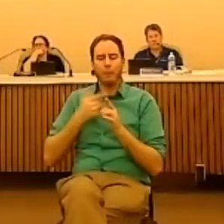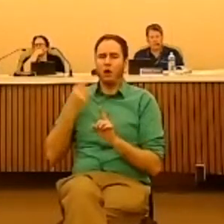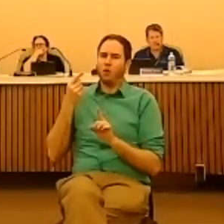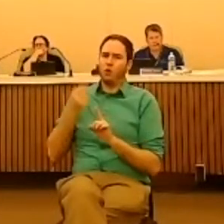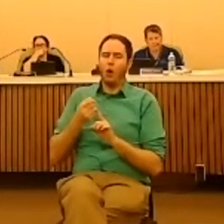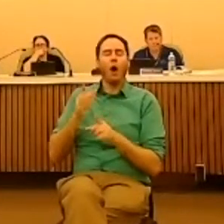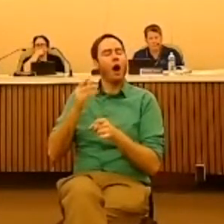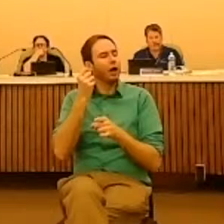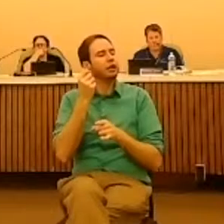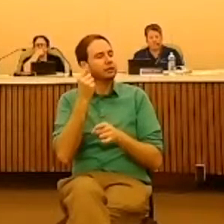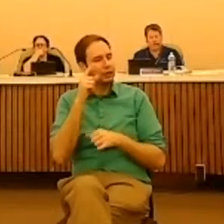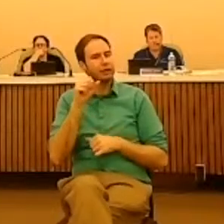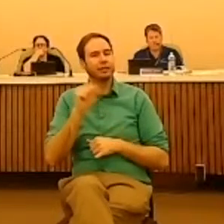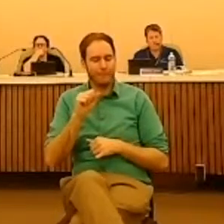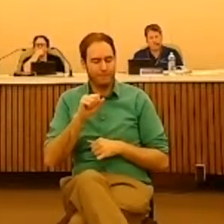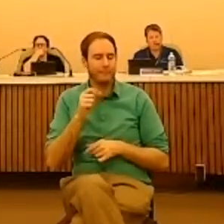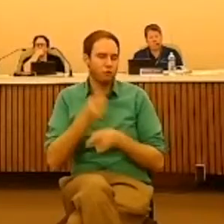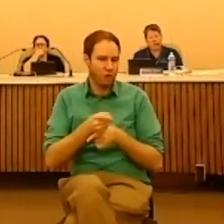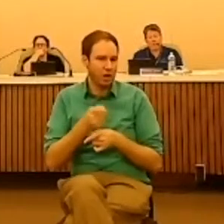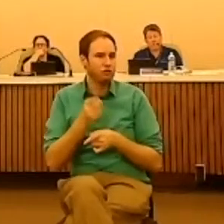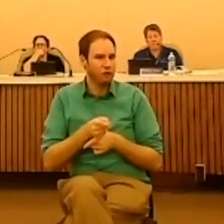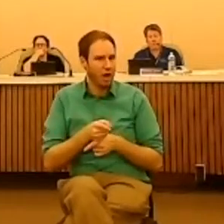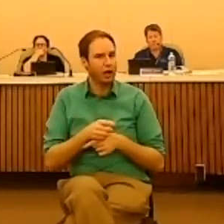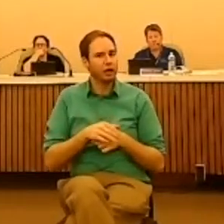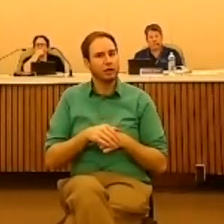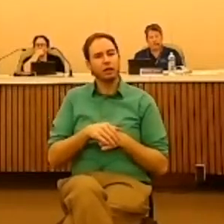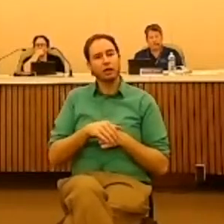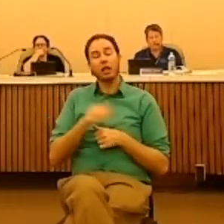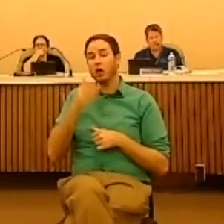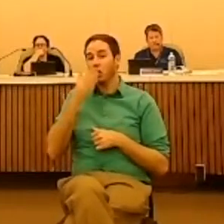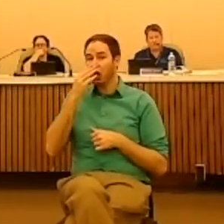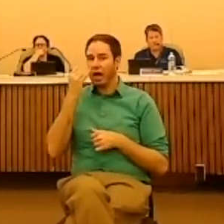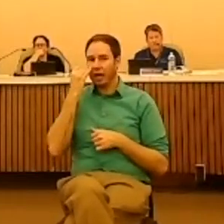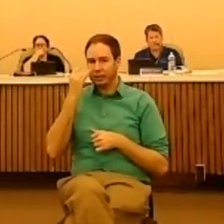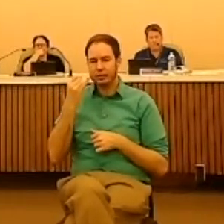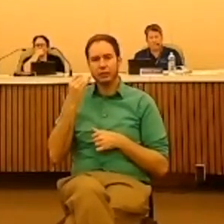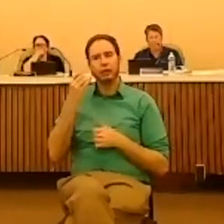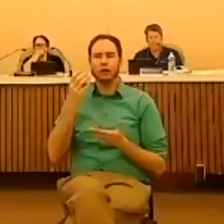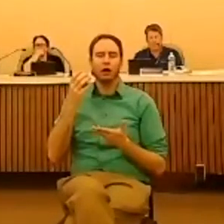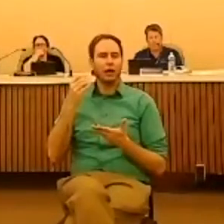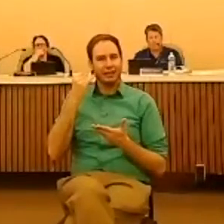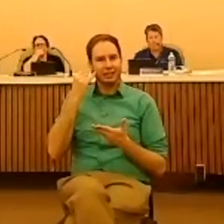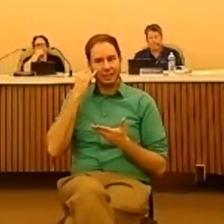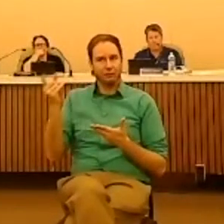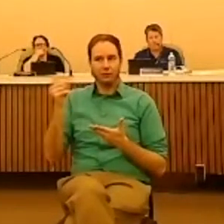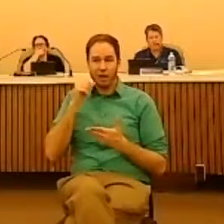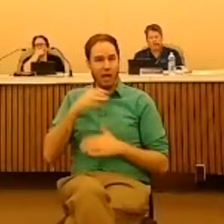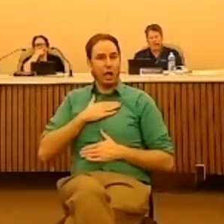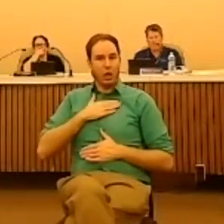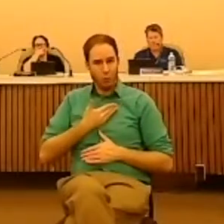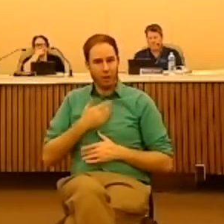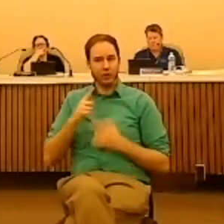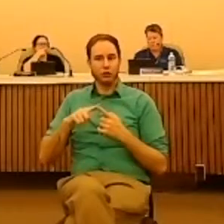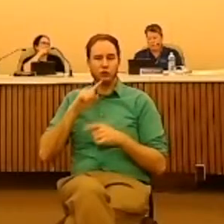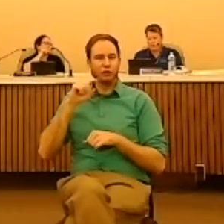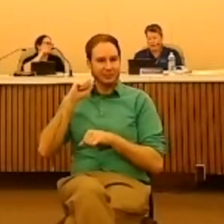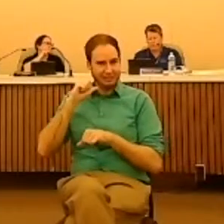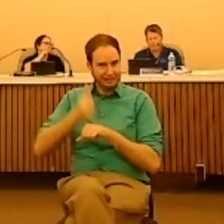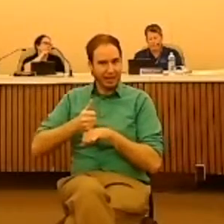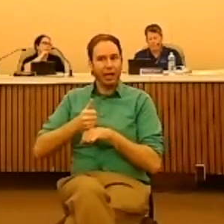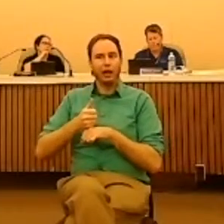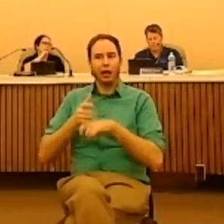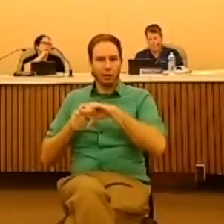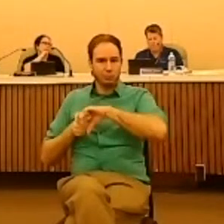I is the see what school you're saying. buses. Right, right. So No, during that'd be school an hours. interesting idea is that if they're not willing. So